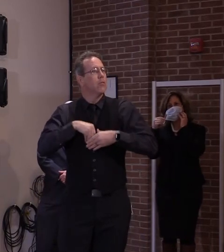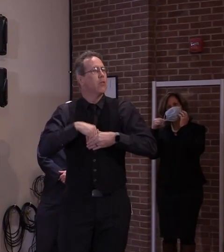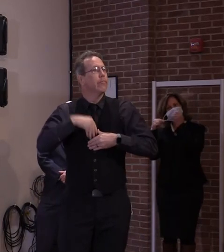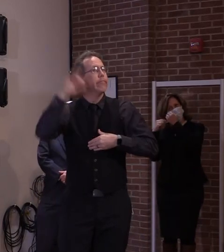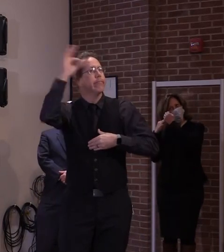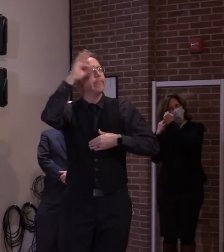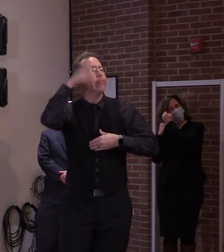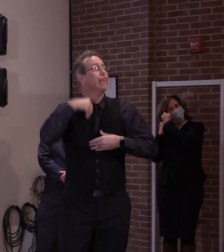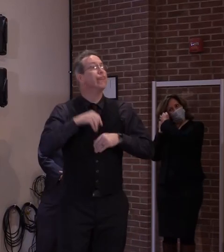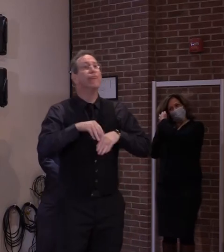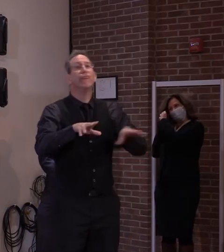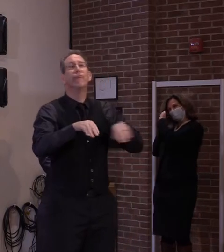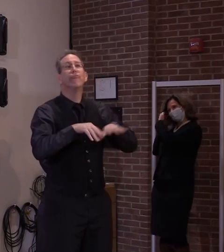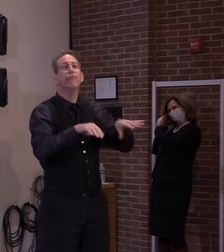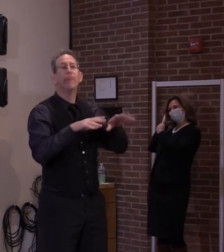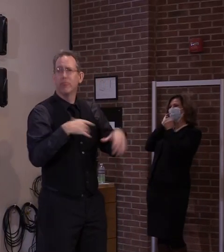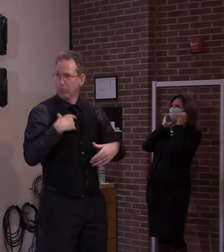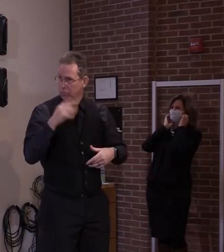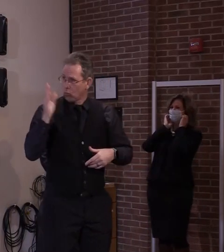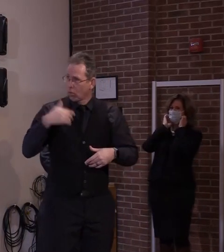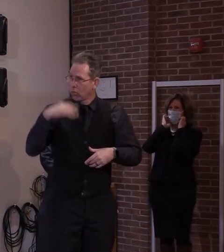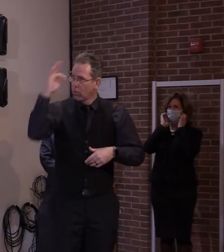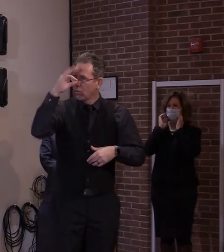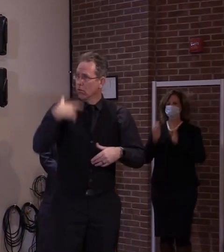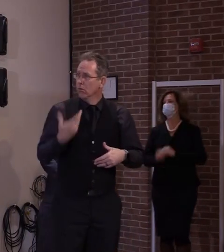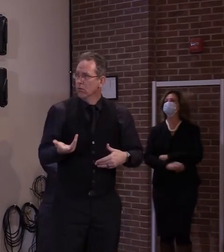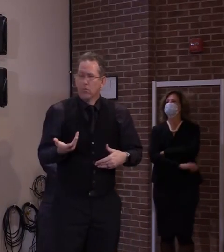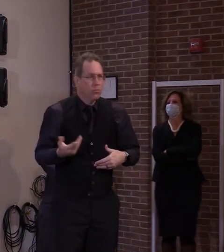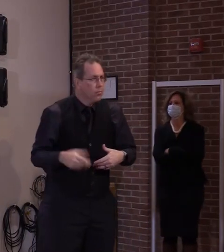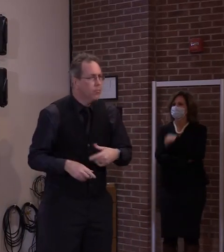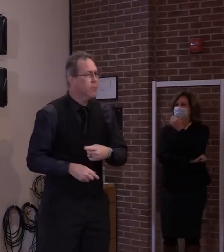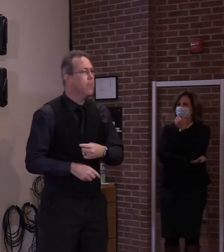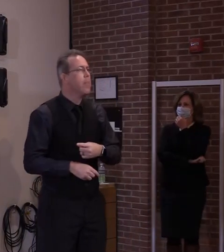Yeah, that's a lot packed in there. So the